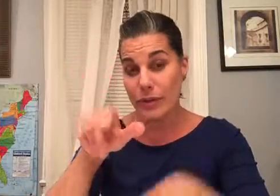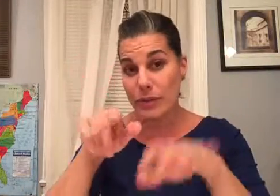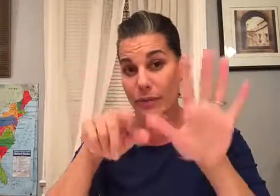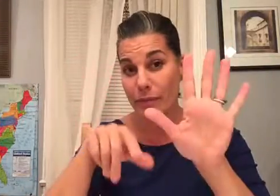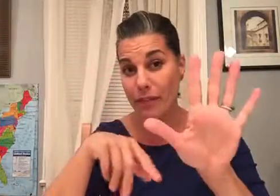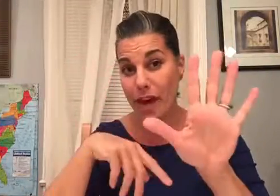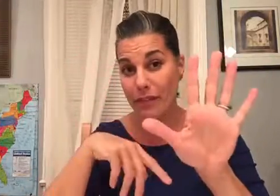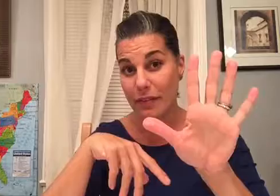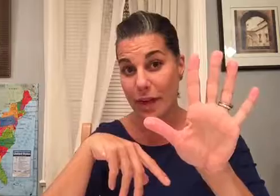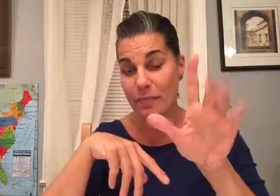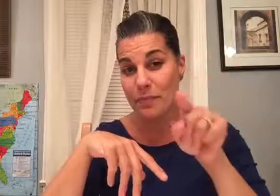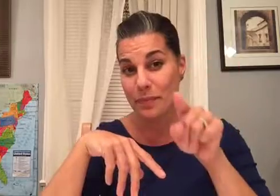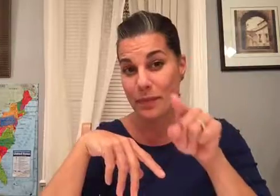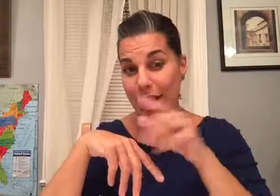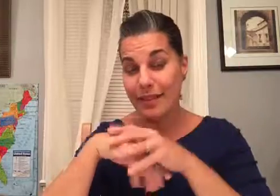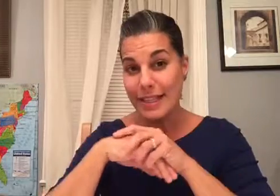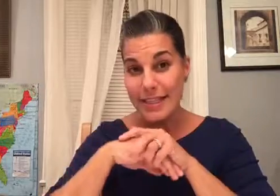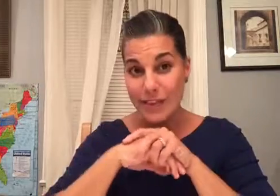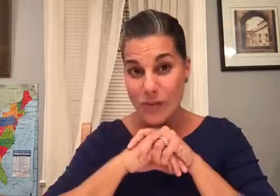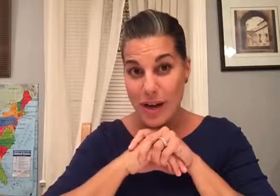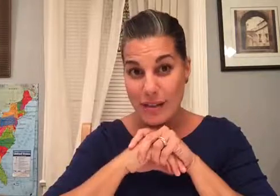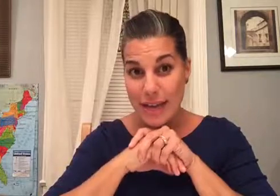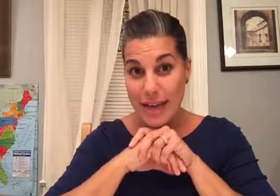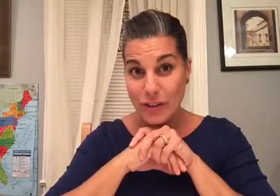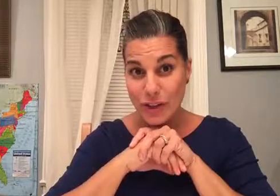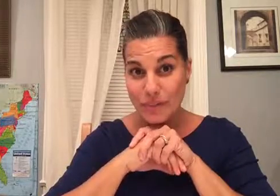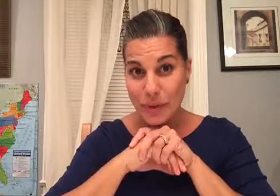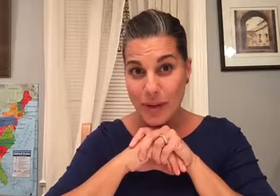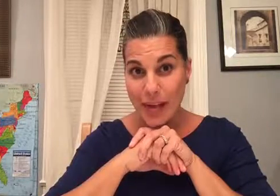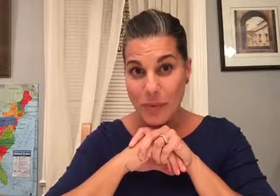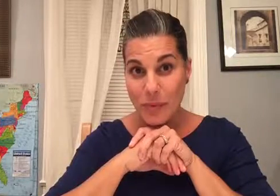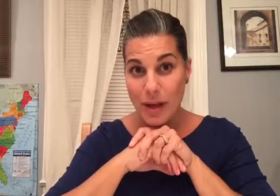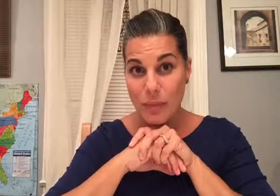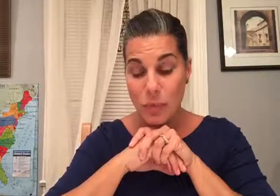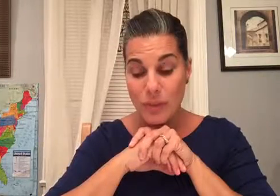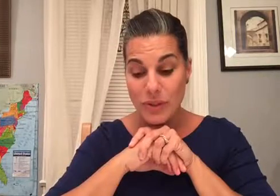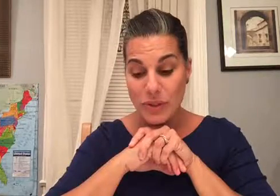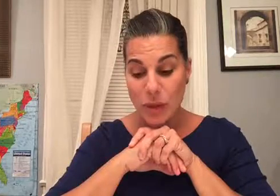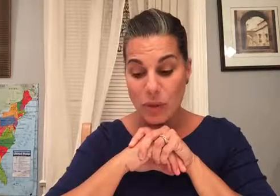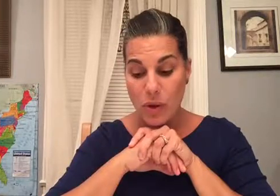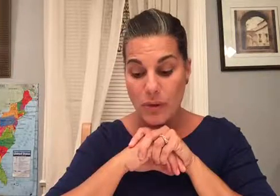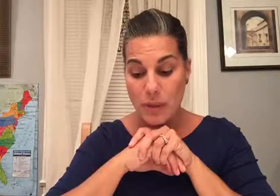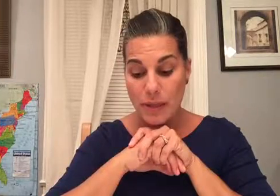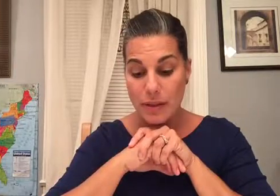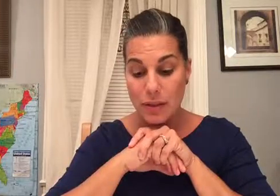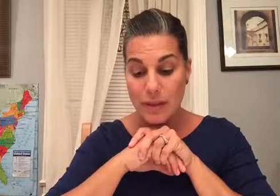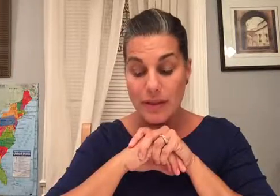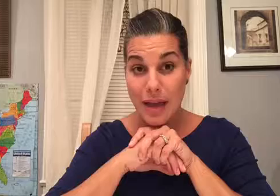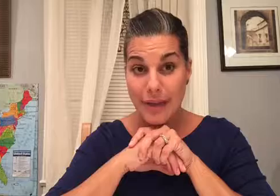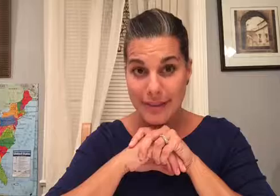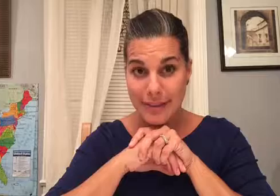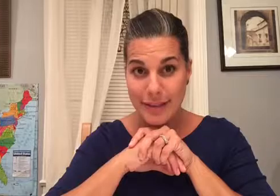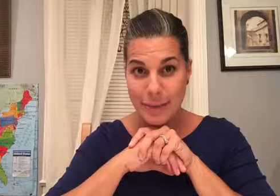words, 5 of them, and let's see if you guys can catch it, okay? And when we do that, we'll also be learning the signs at the same